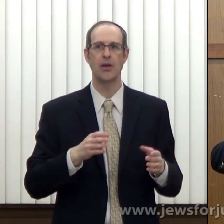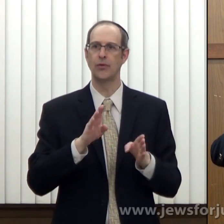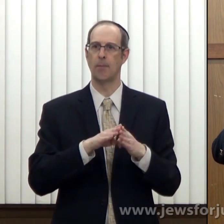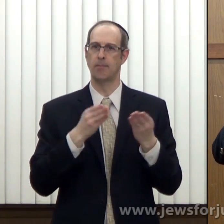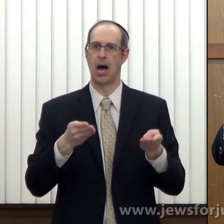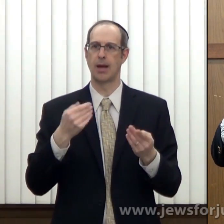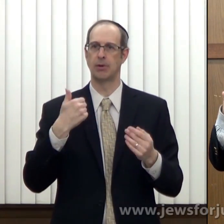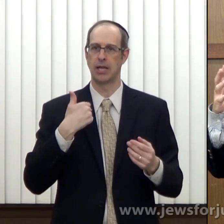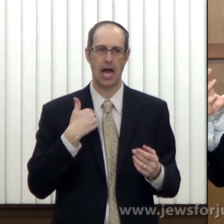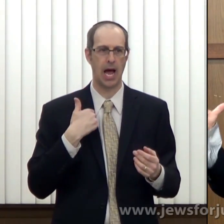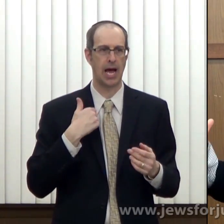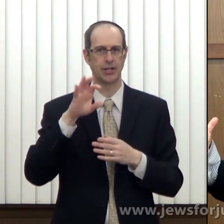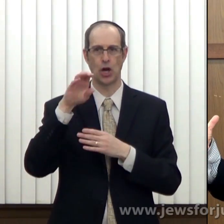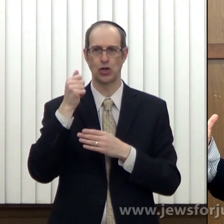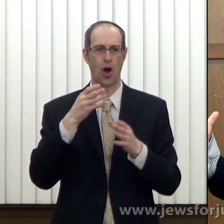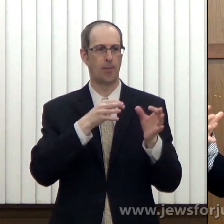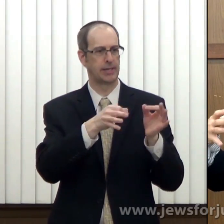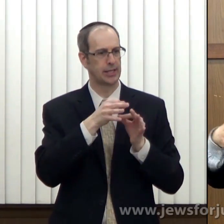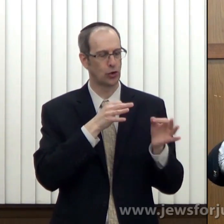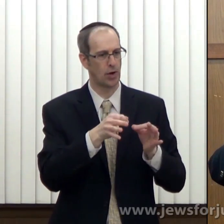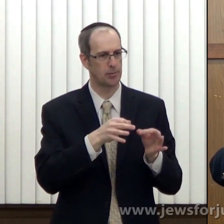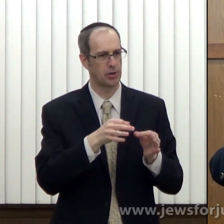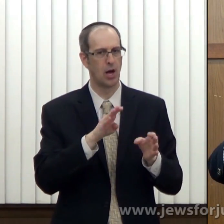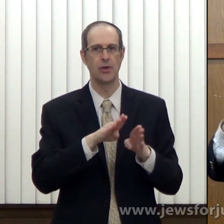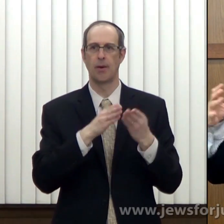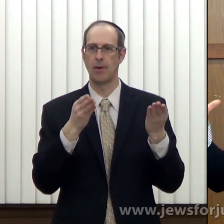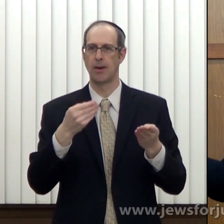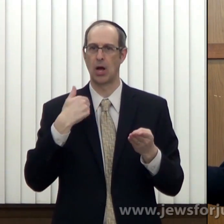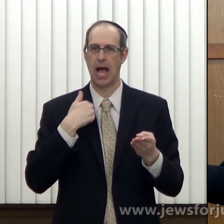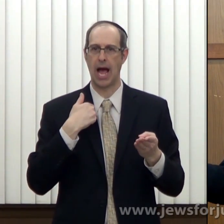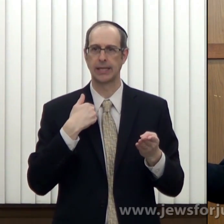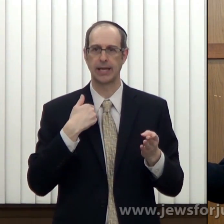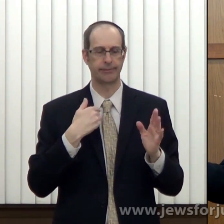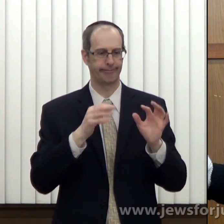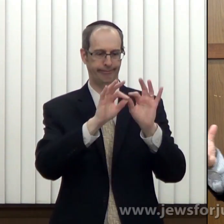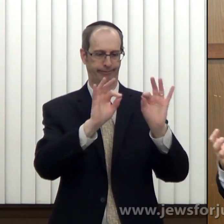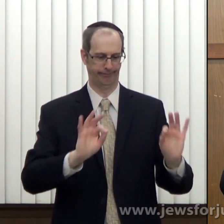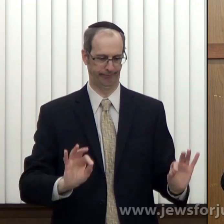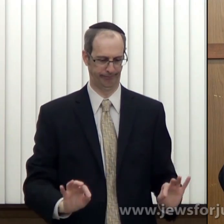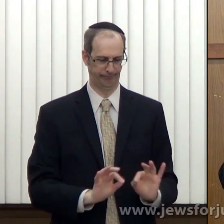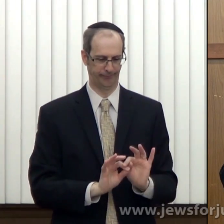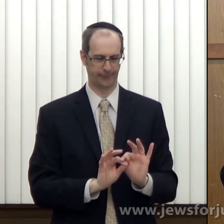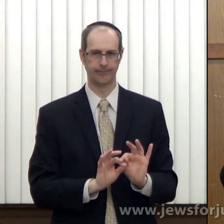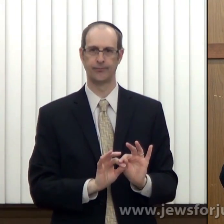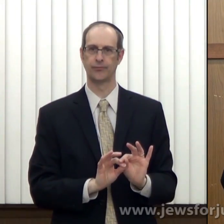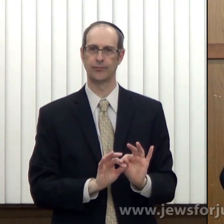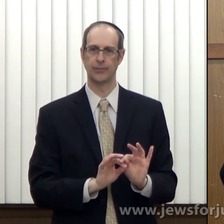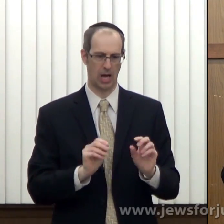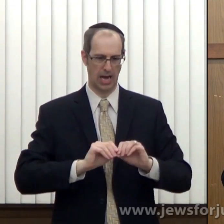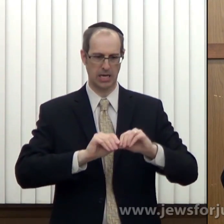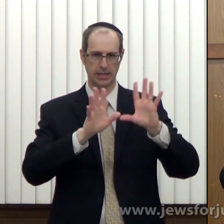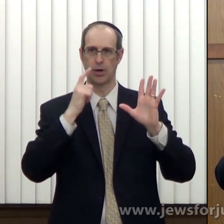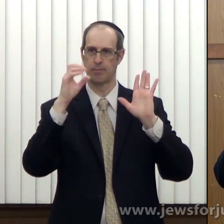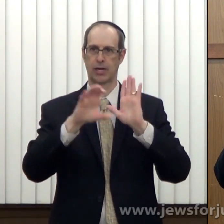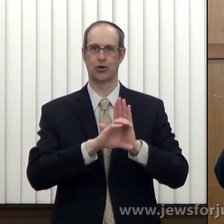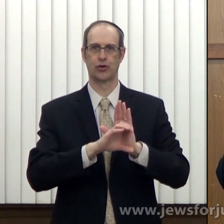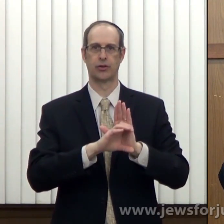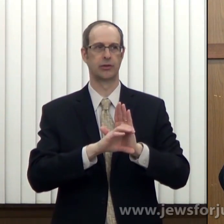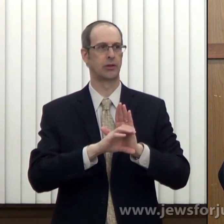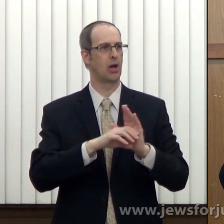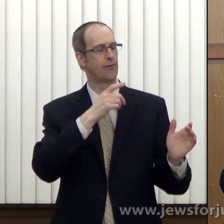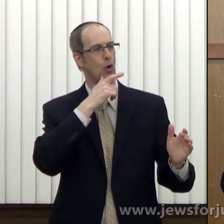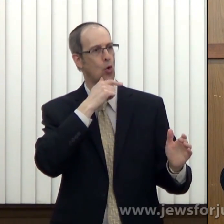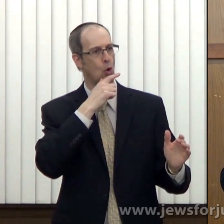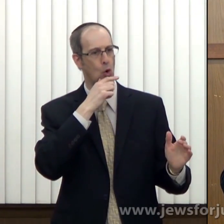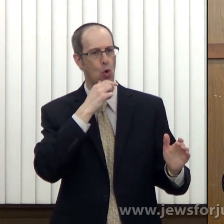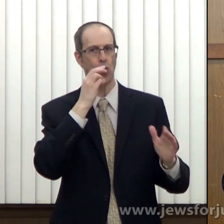has a job description. The Bible has a template. The Bible has a clear picture of who